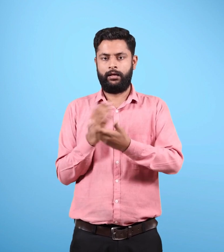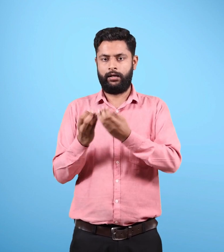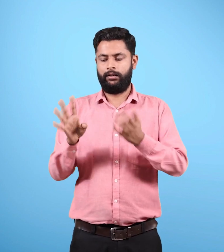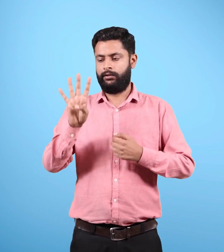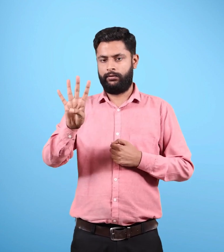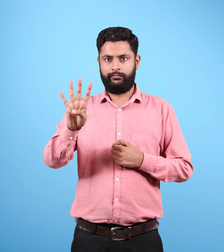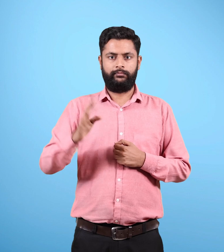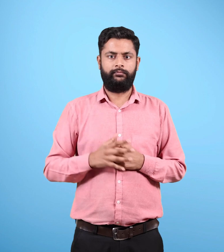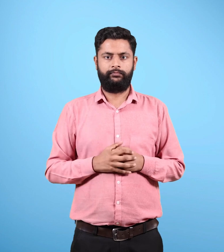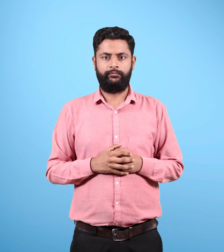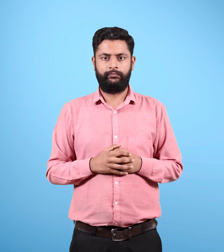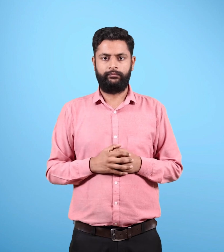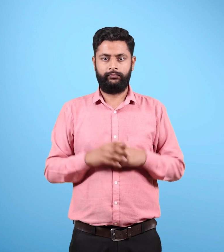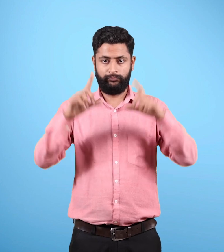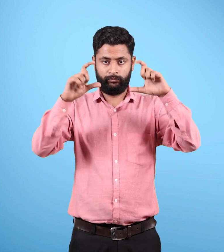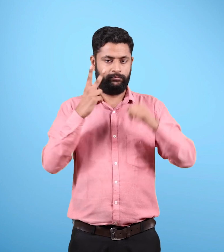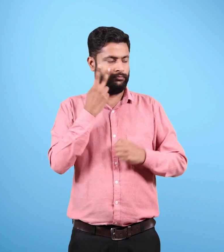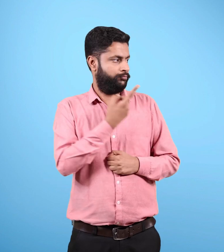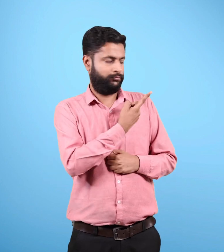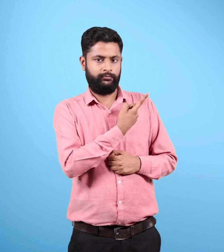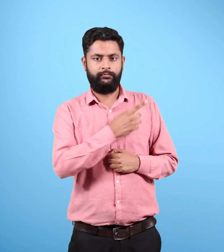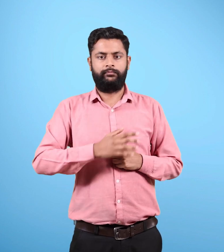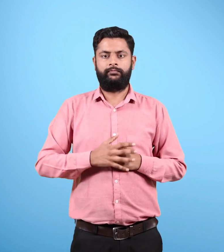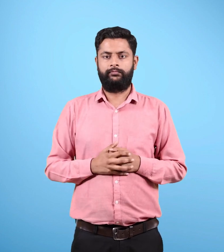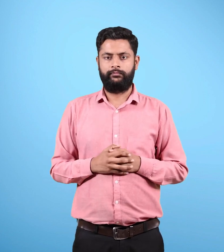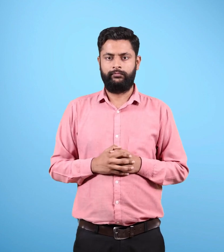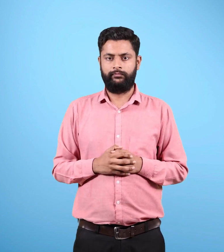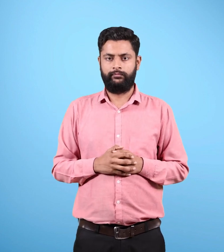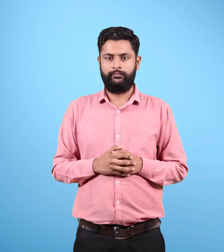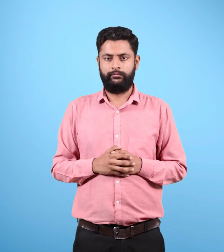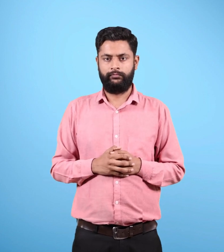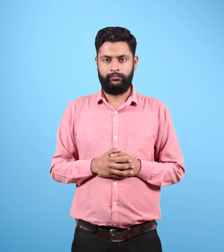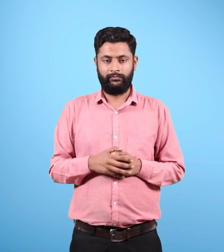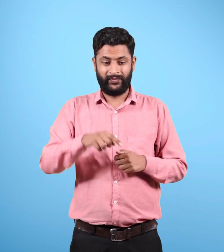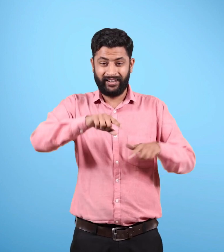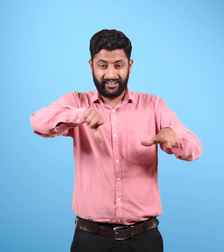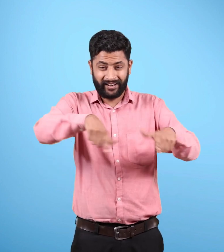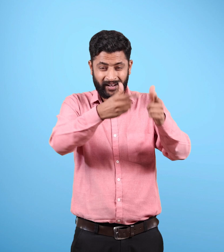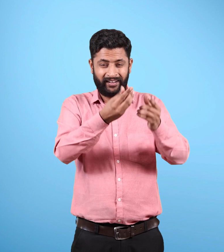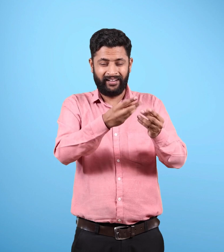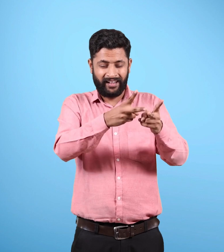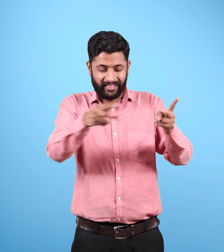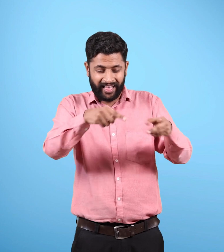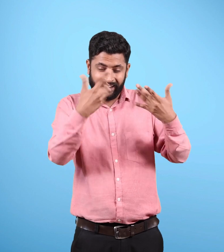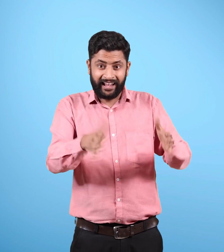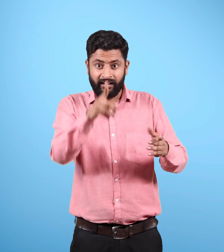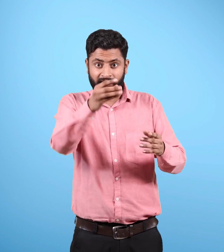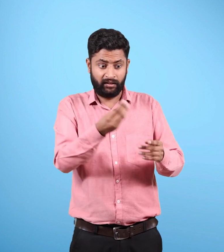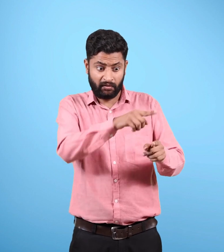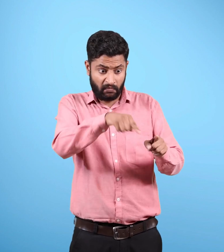Page 4. Here is a picture showing: do not try to taste unknown